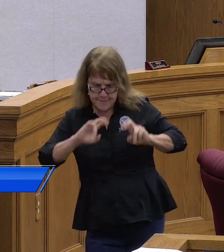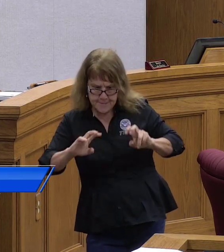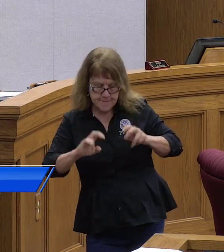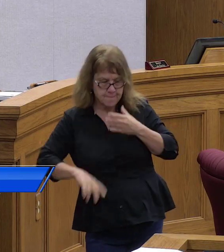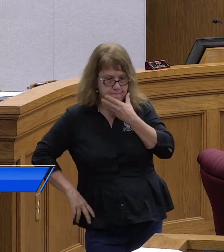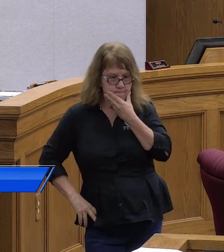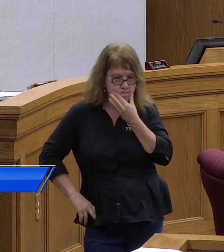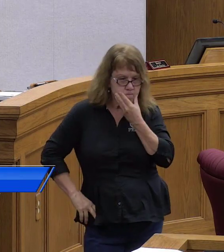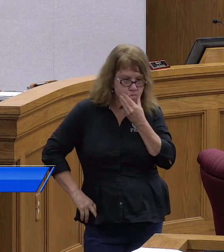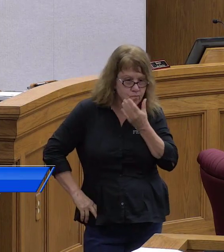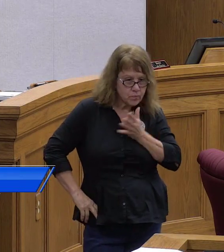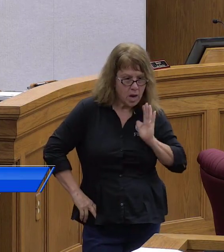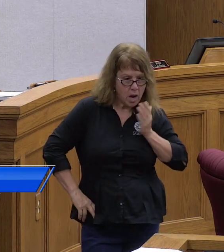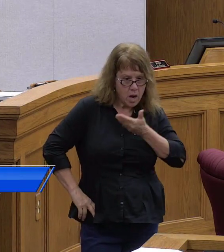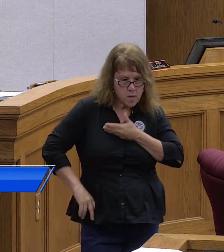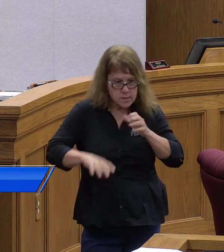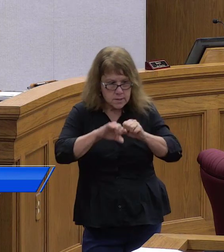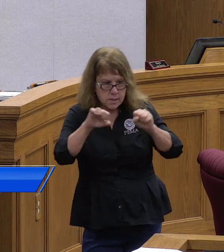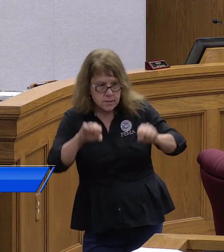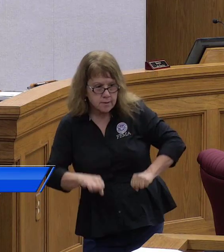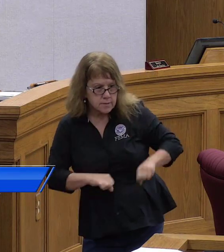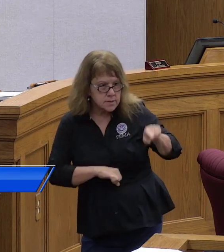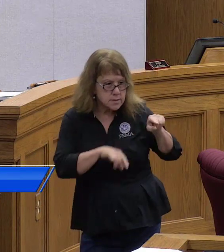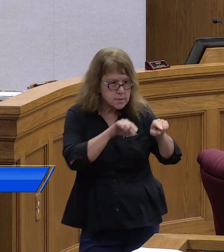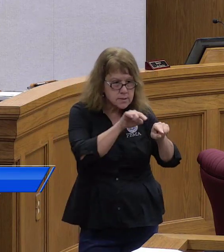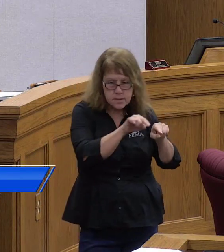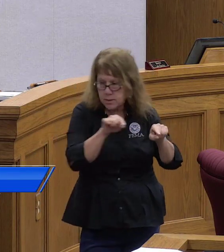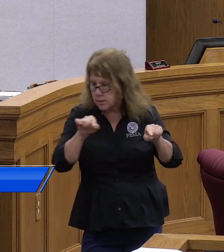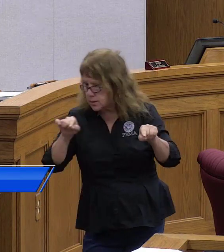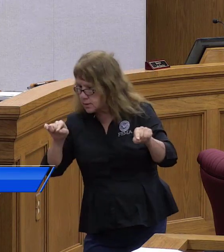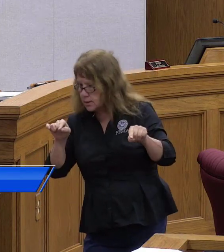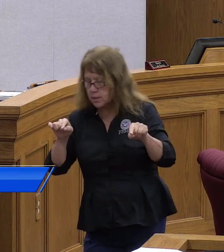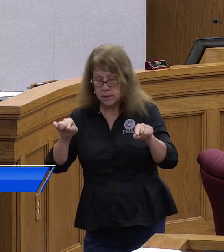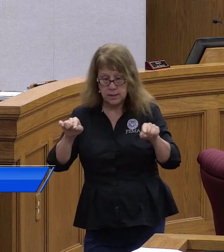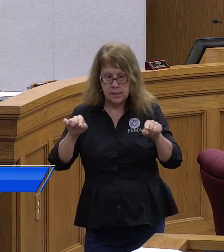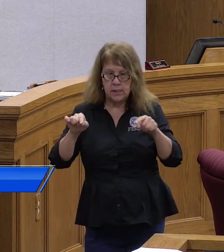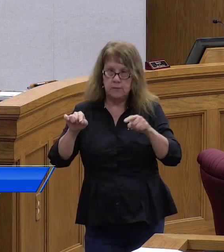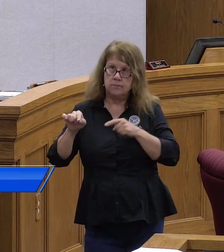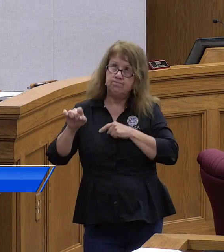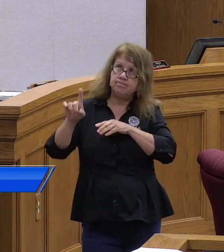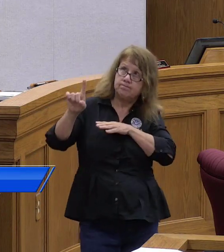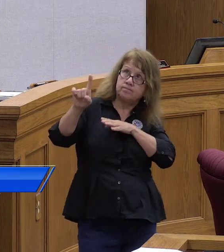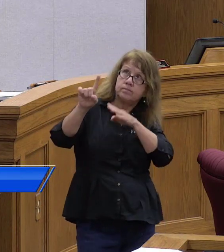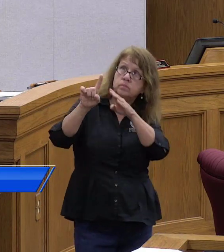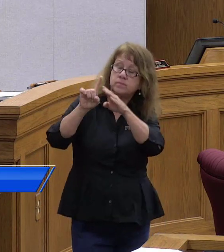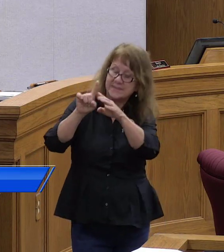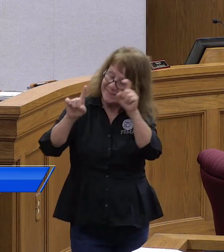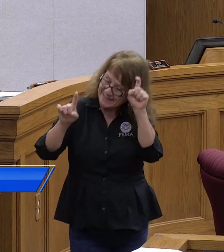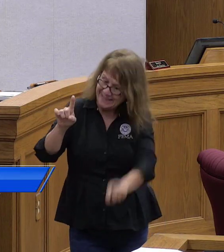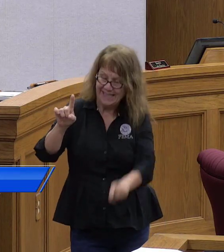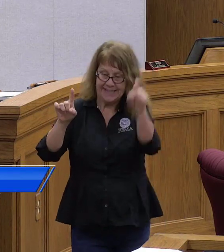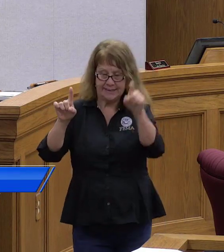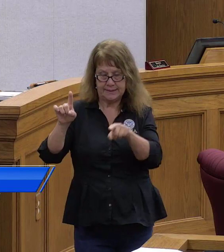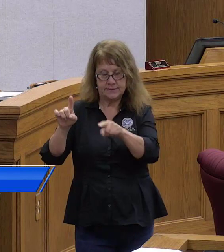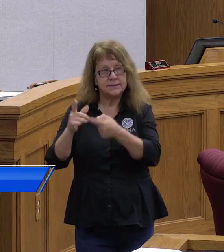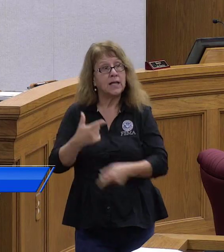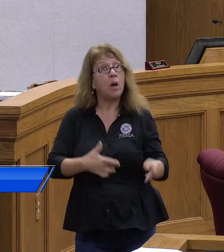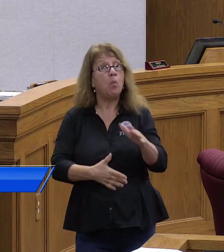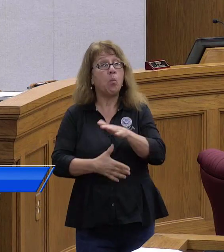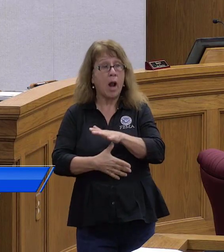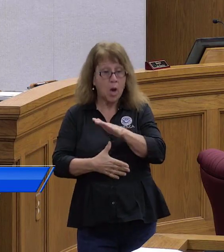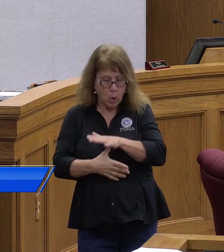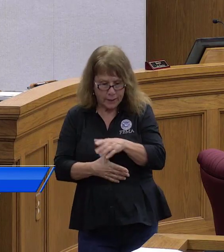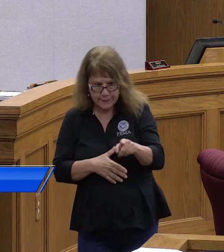entire system. We'll be pushing up the needed locations for debris removal, which will basically be the majority